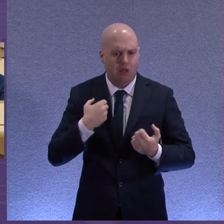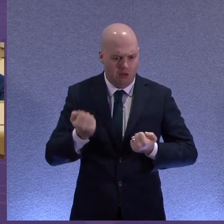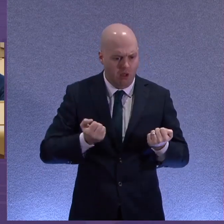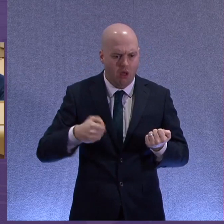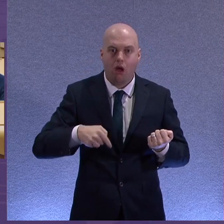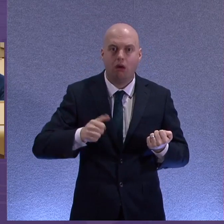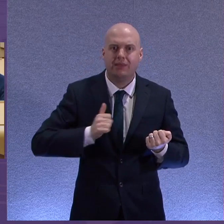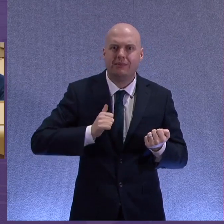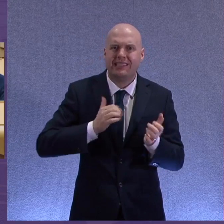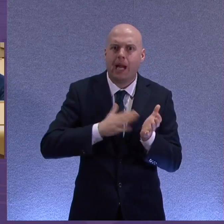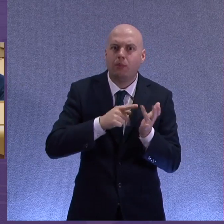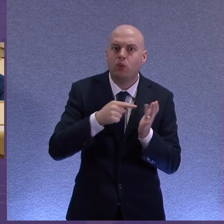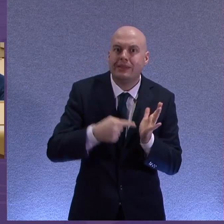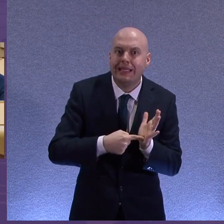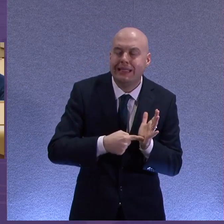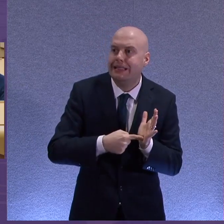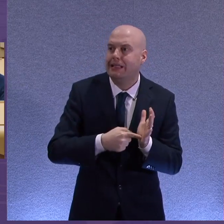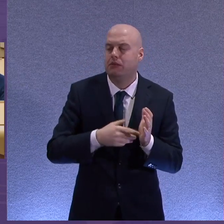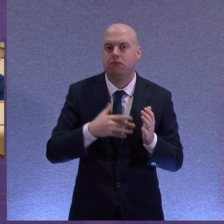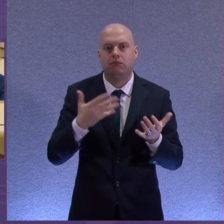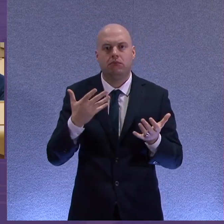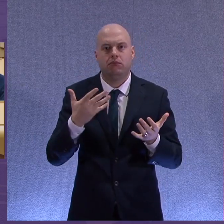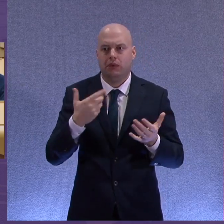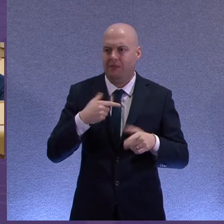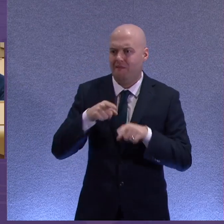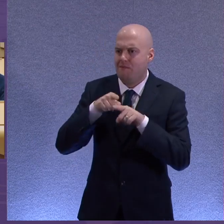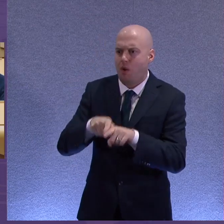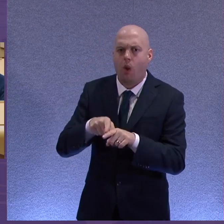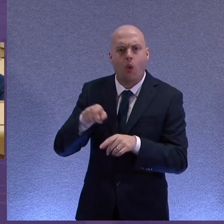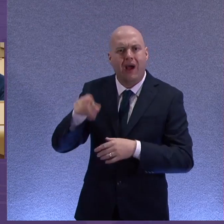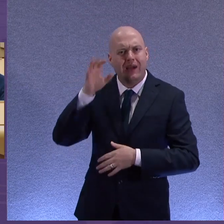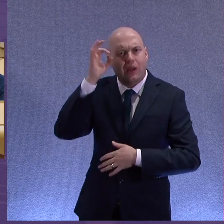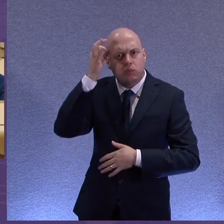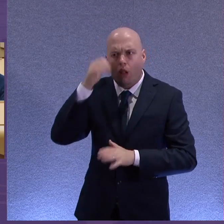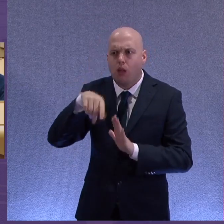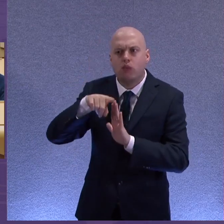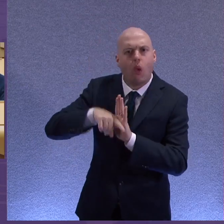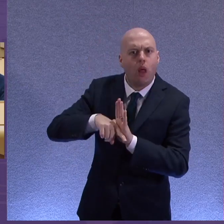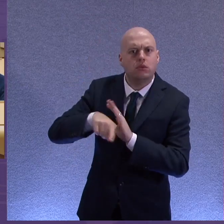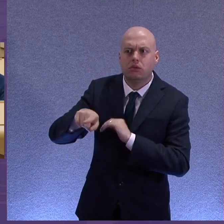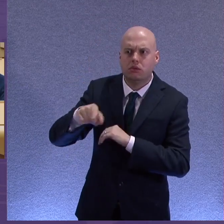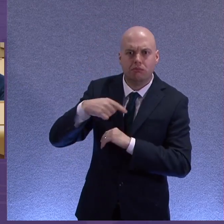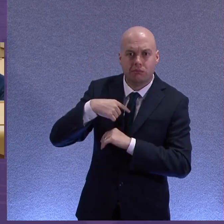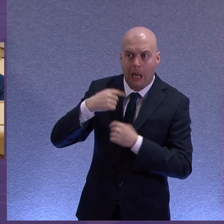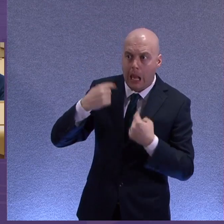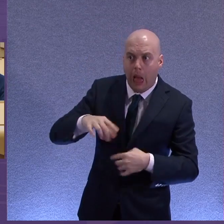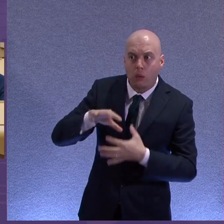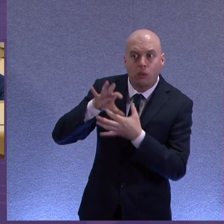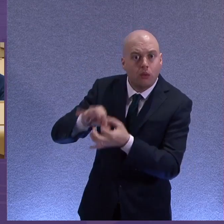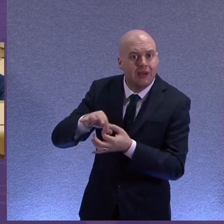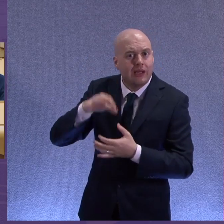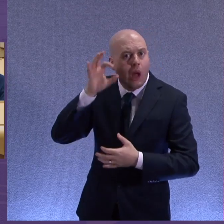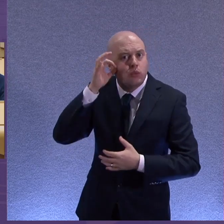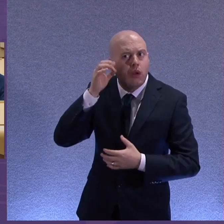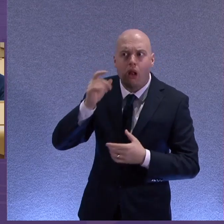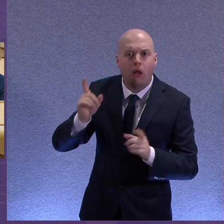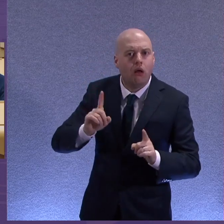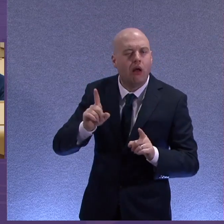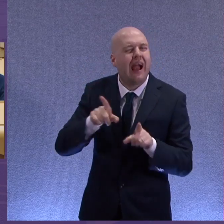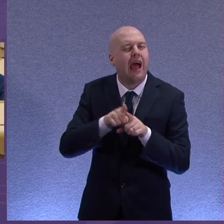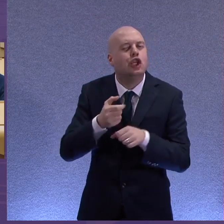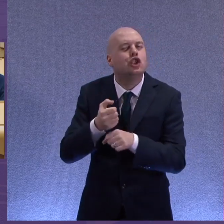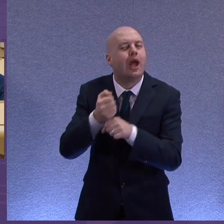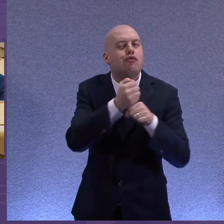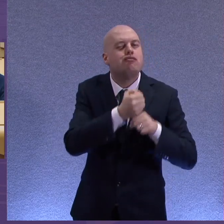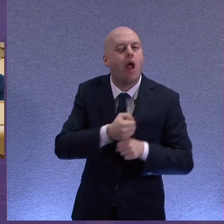on local authorities with reduced and refocused staff complements? Can I ask the First Minister where general inquiries of a practical